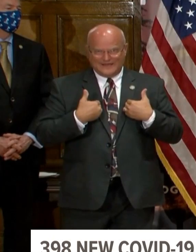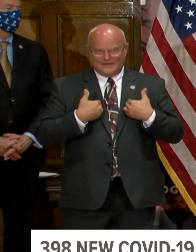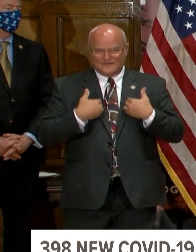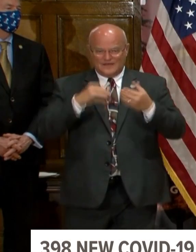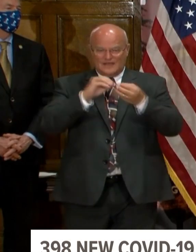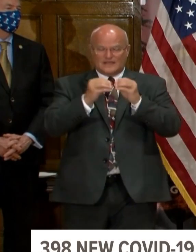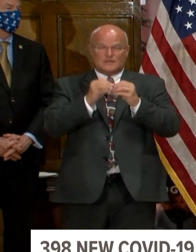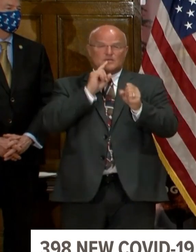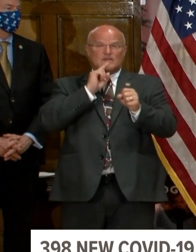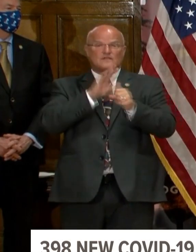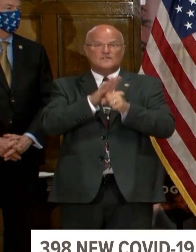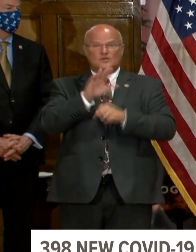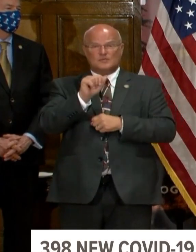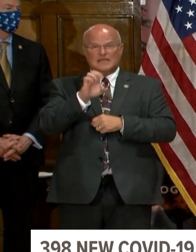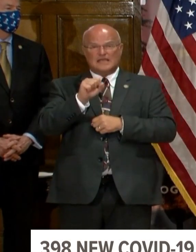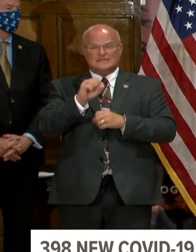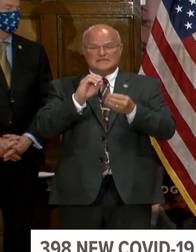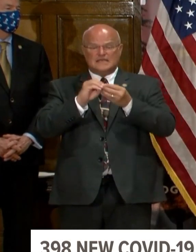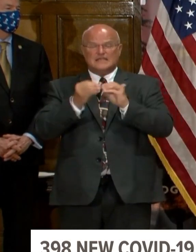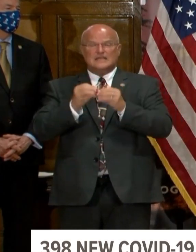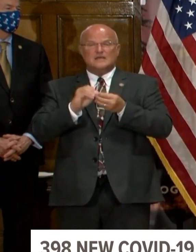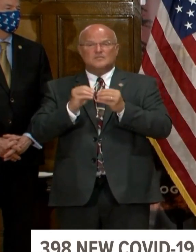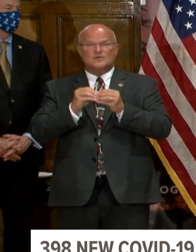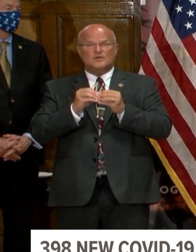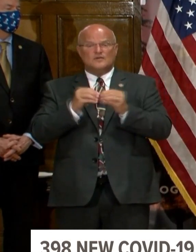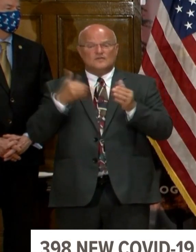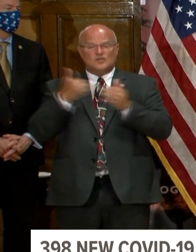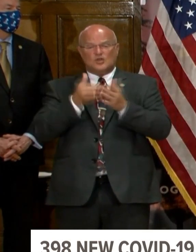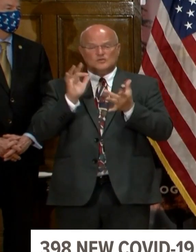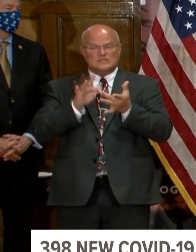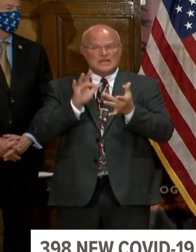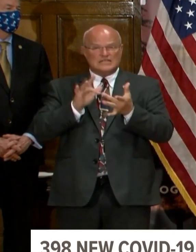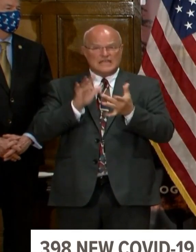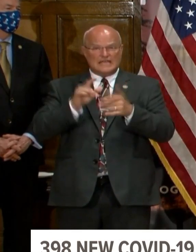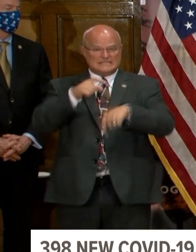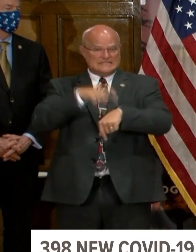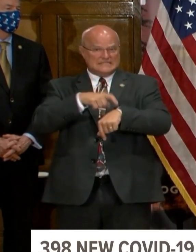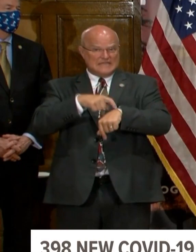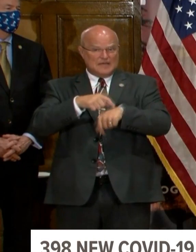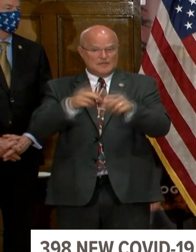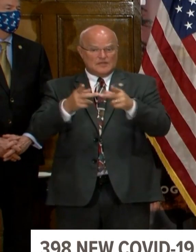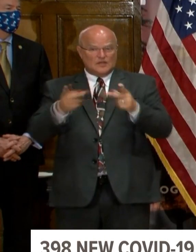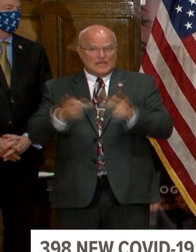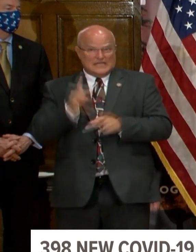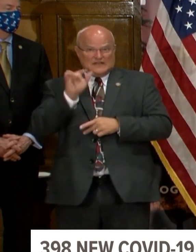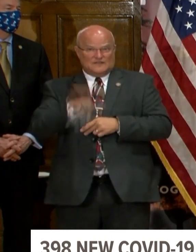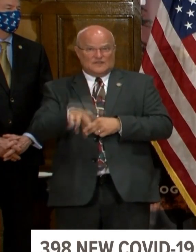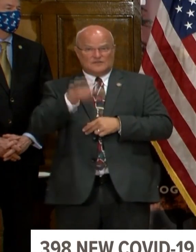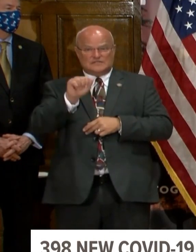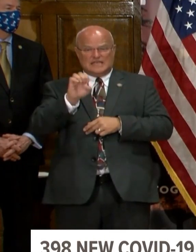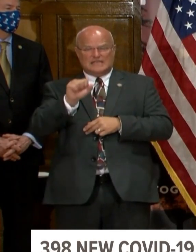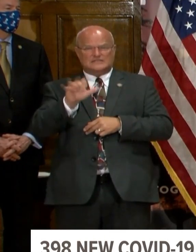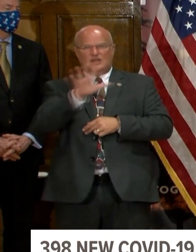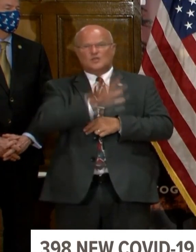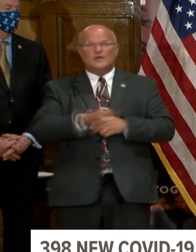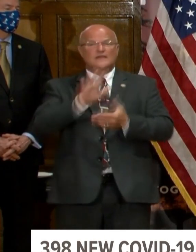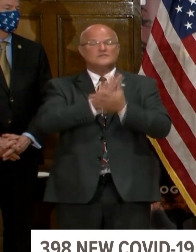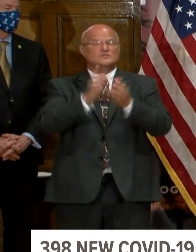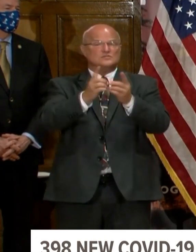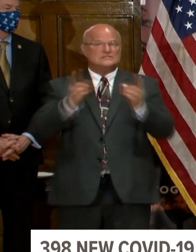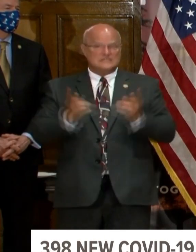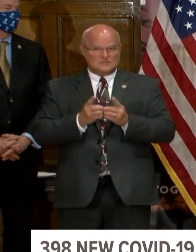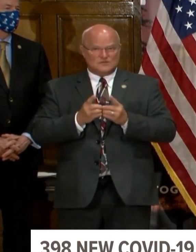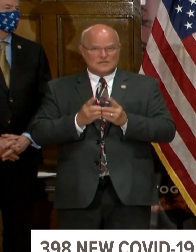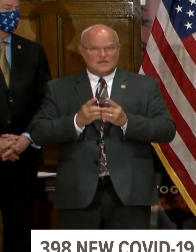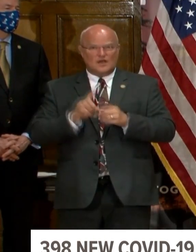The number of confirmed cases, the number of close contacts, and the timing and location of those cases throughout the school district